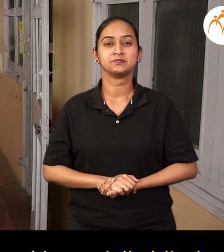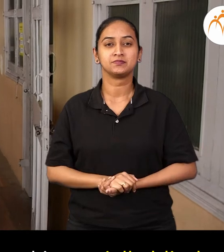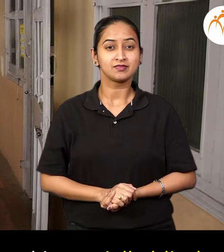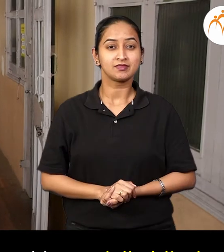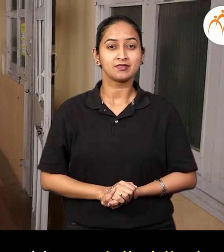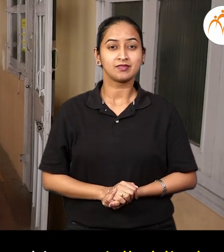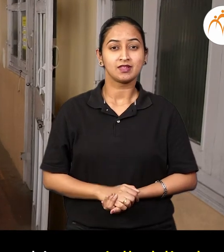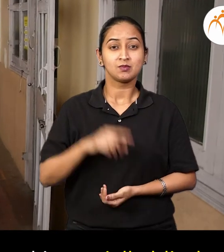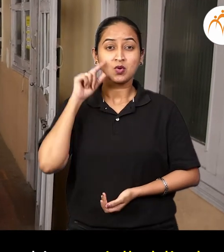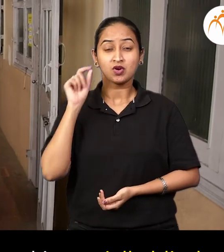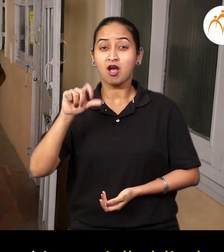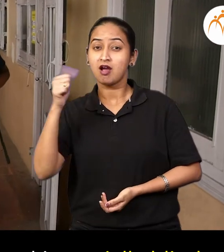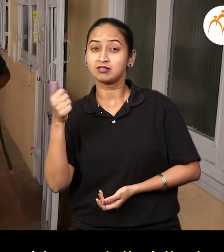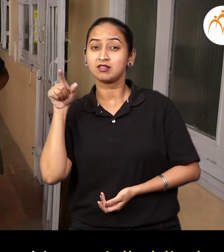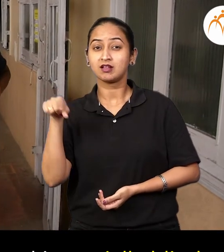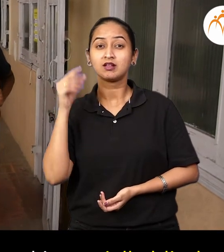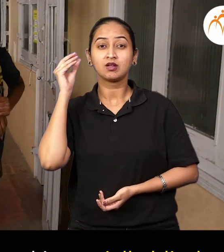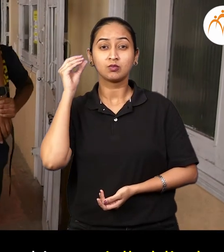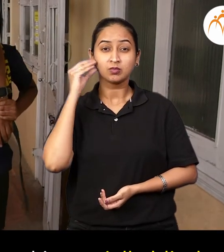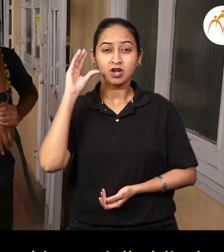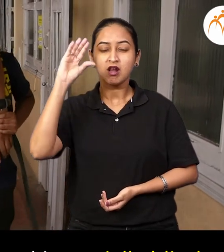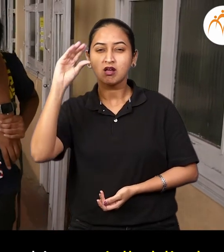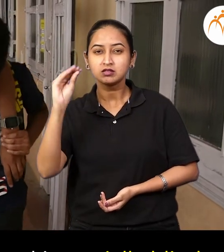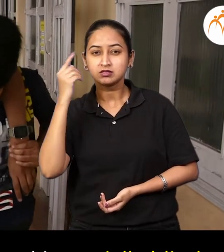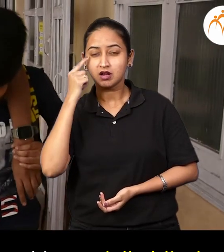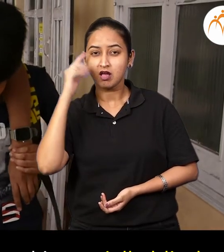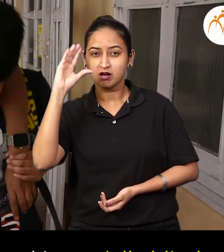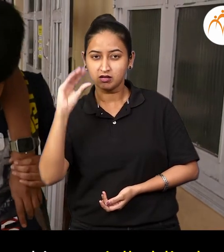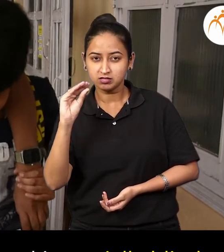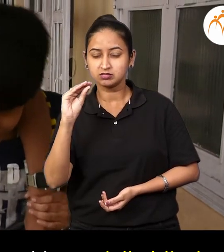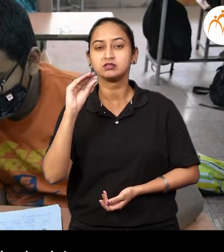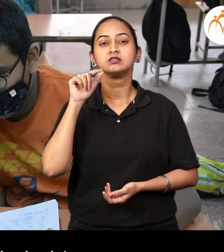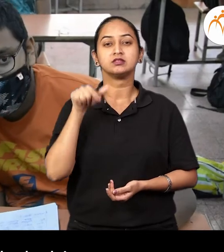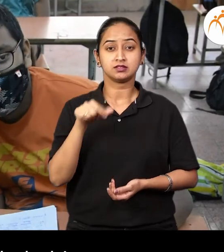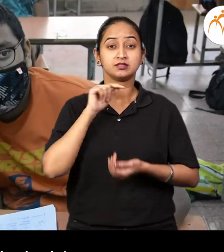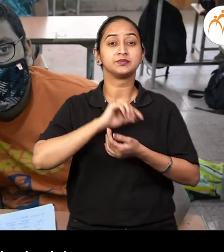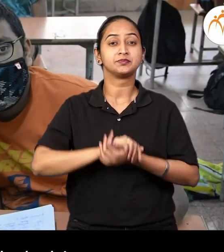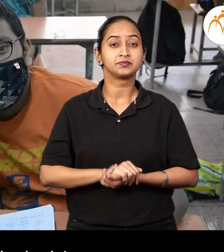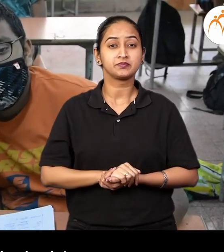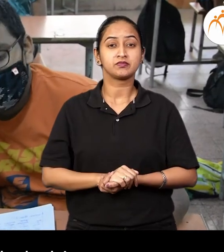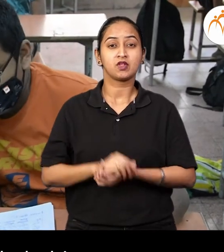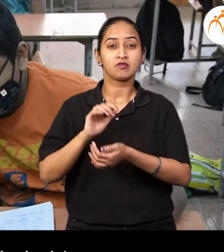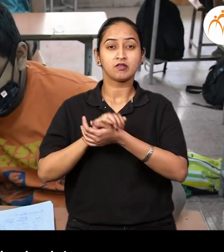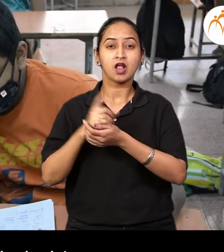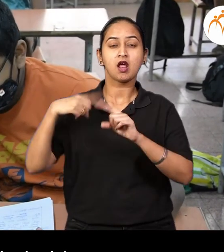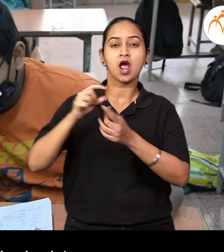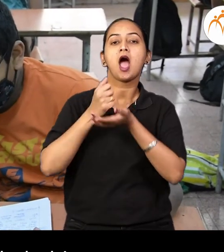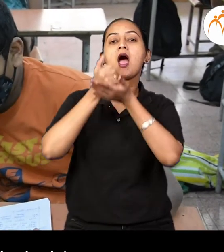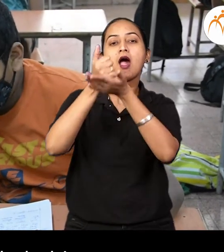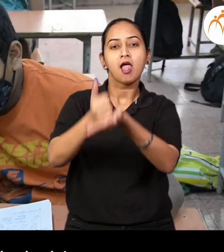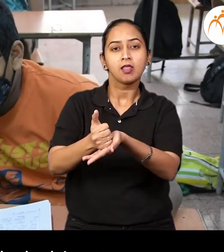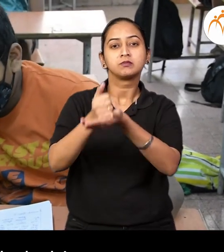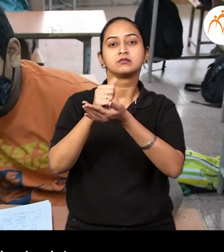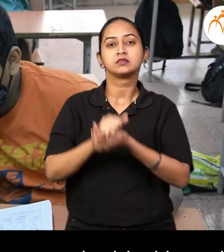Salim's school is partially blind. Other children help